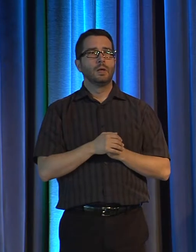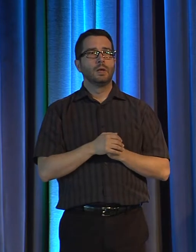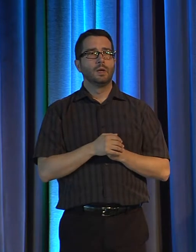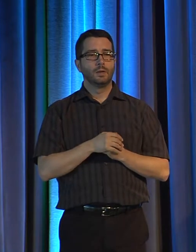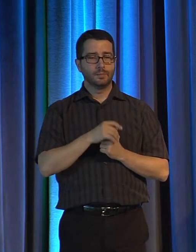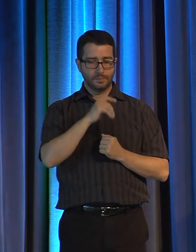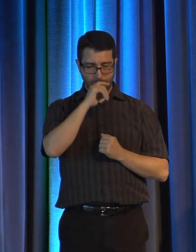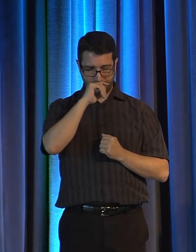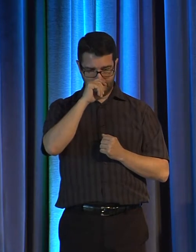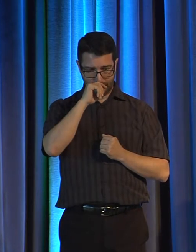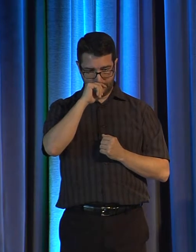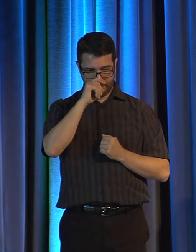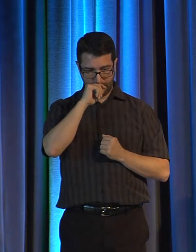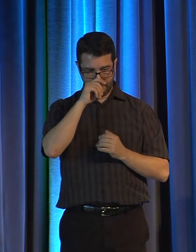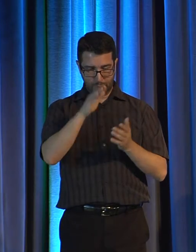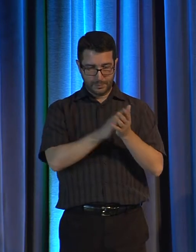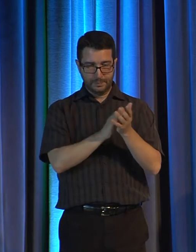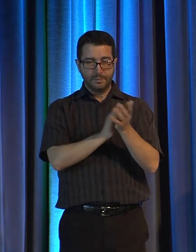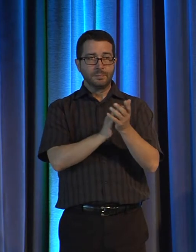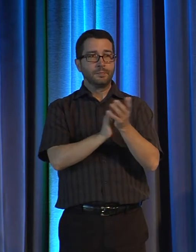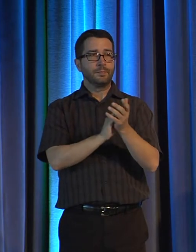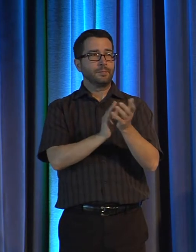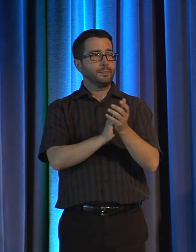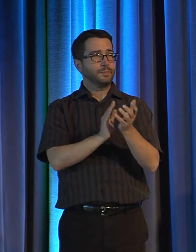outgoing chair Steve Parker.